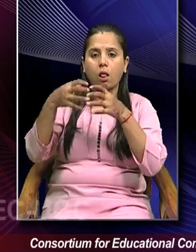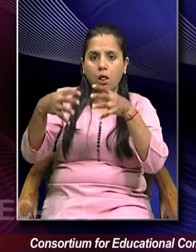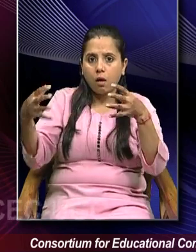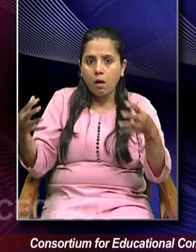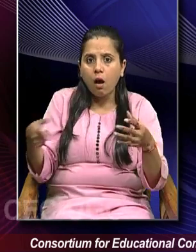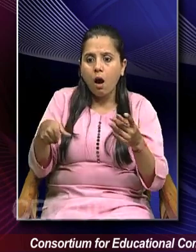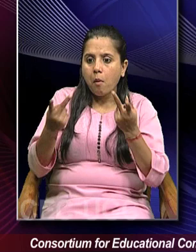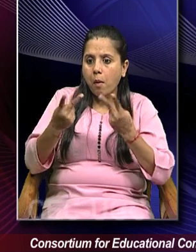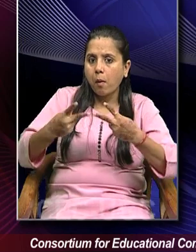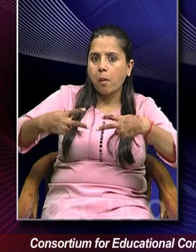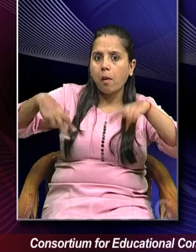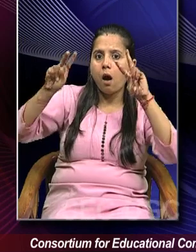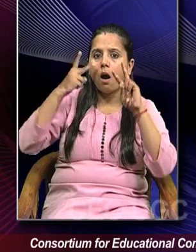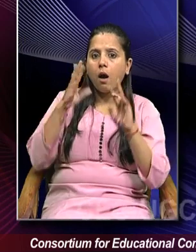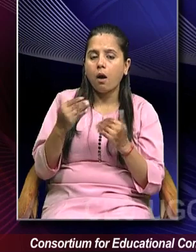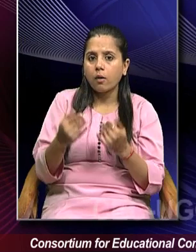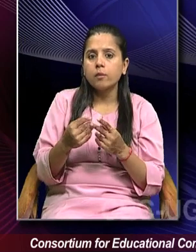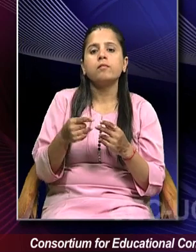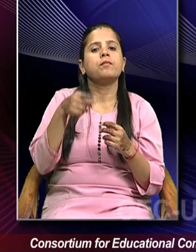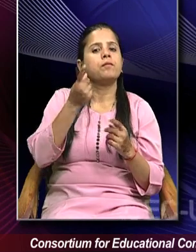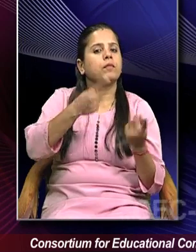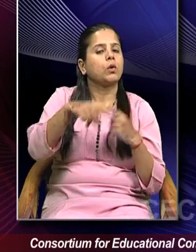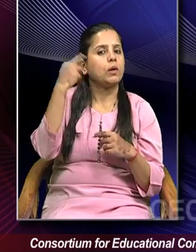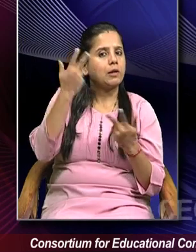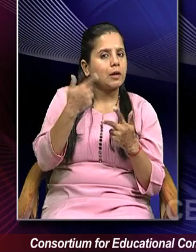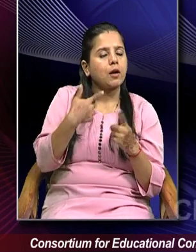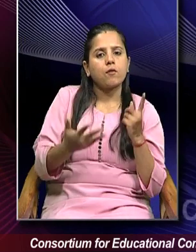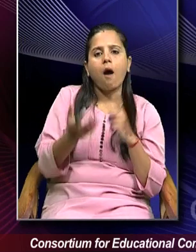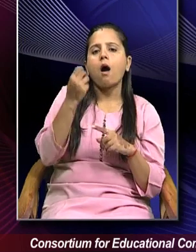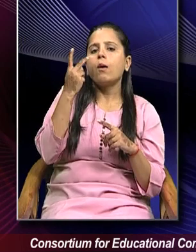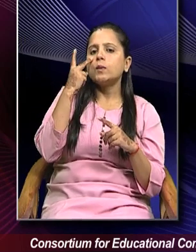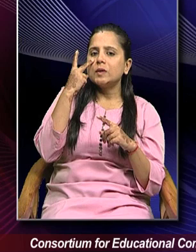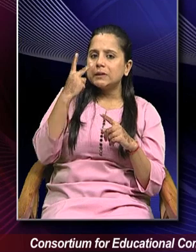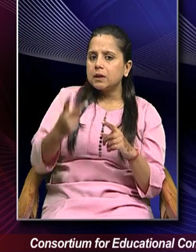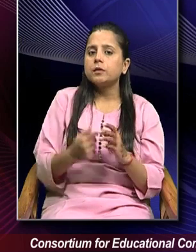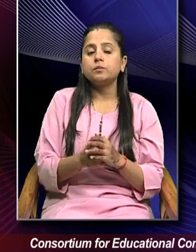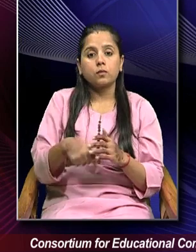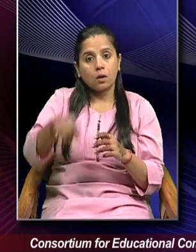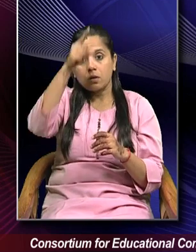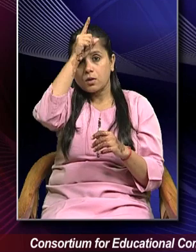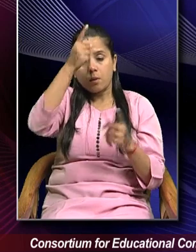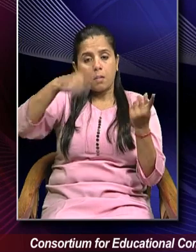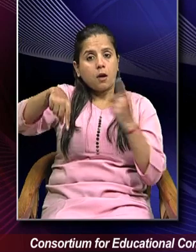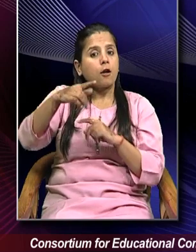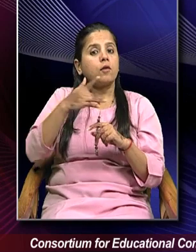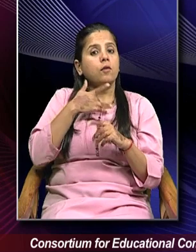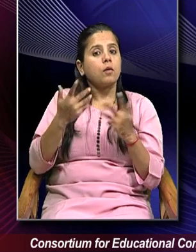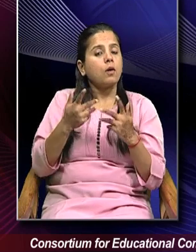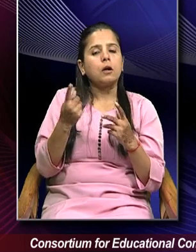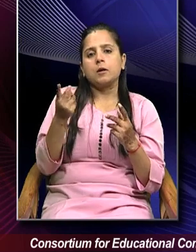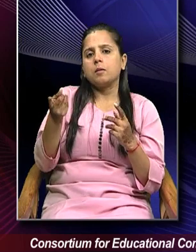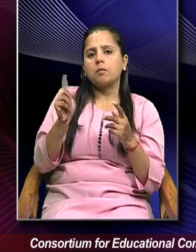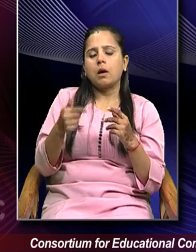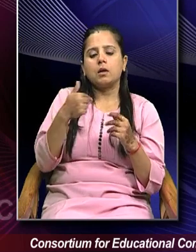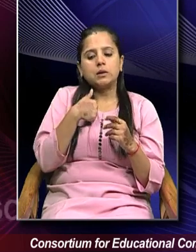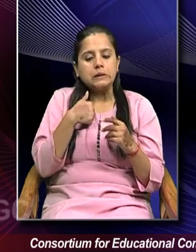happening. So, because of which we find that how Germans, they felt that they have to become